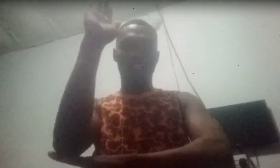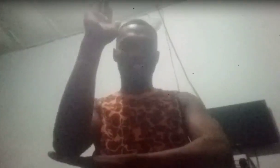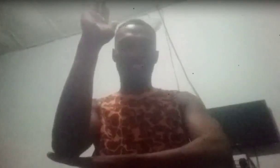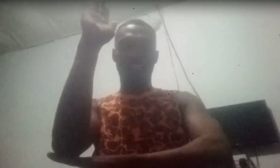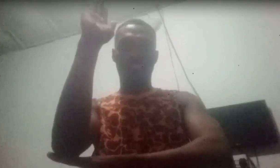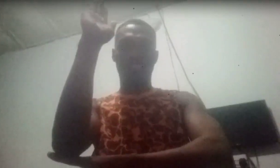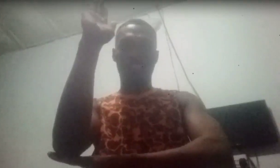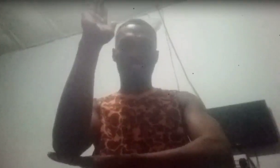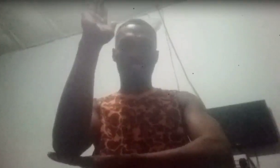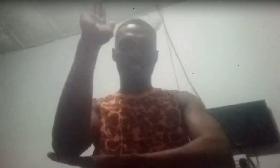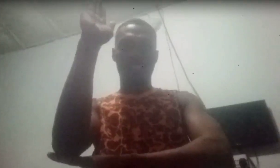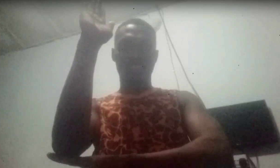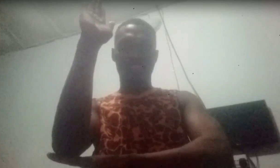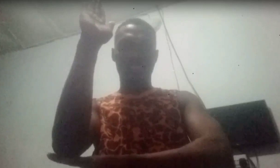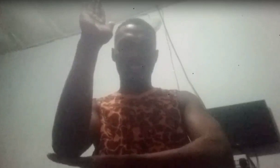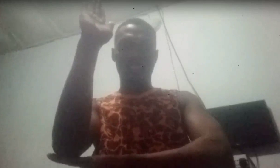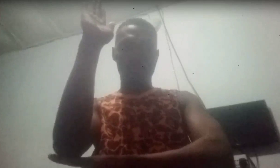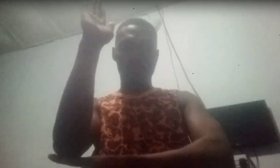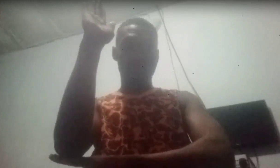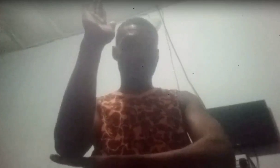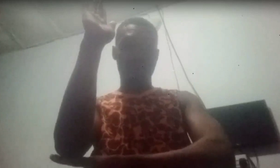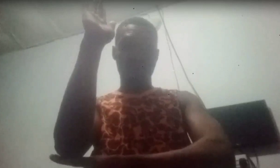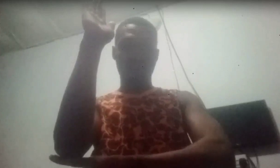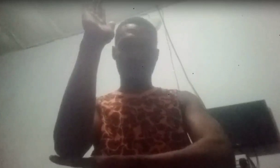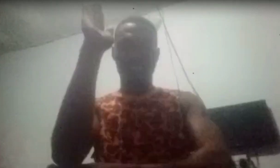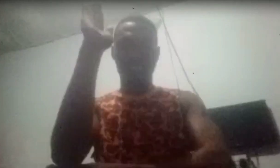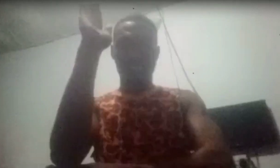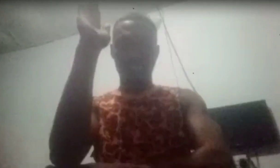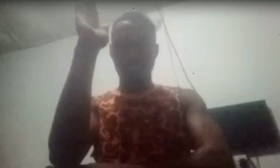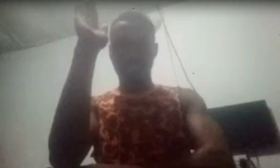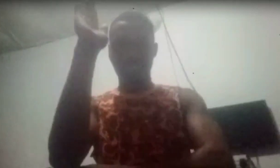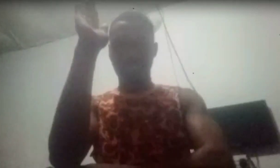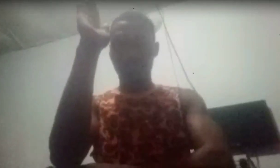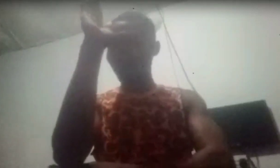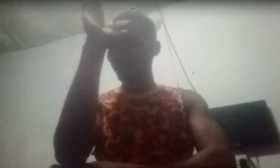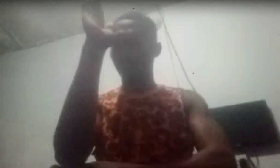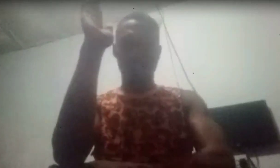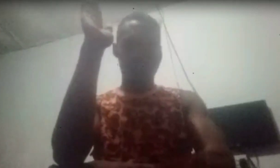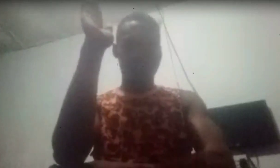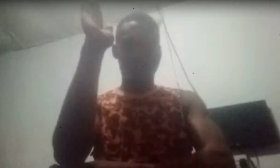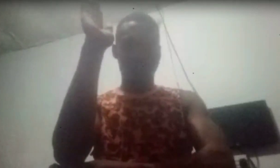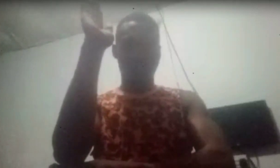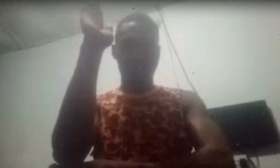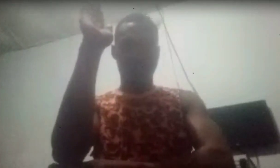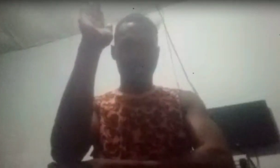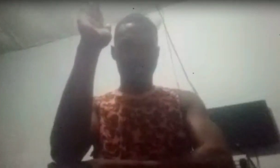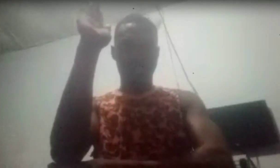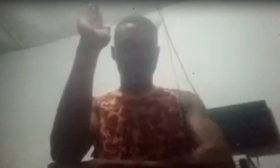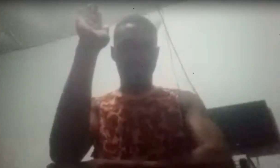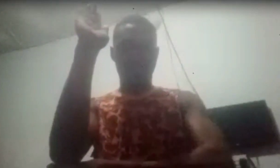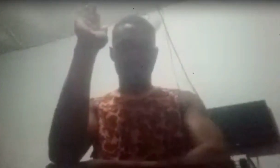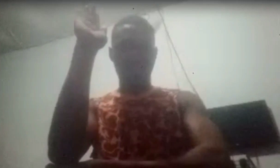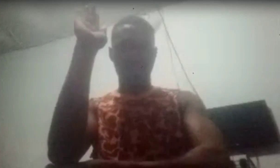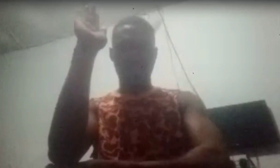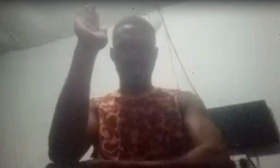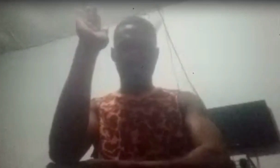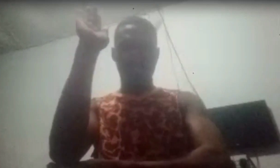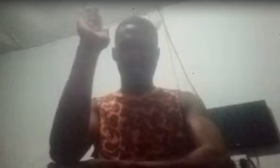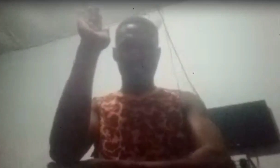So the difference between your good morning and your good afternoon is that the palm is one is facing the palm, one is facing the back of the palm, Abi. Yeah. It's